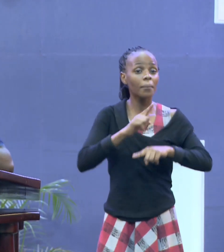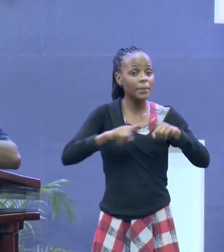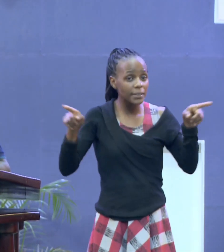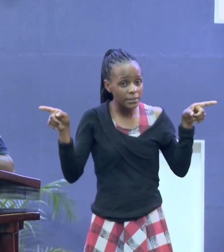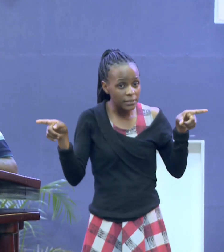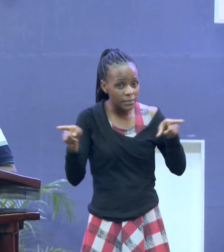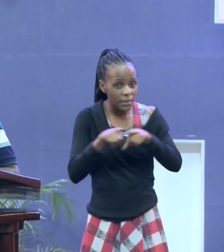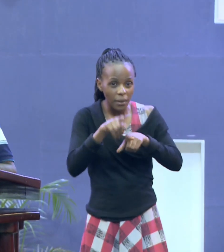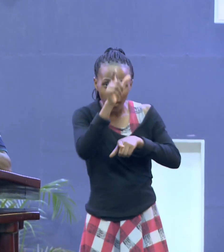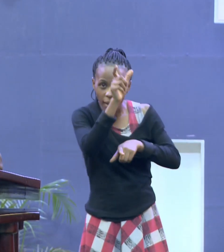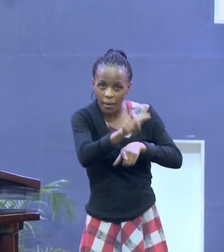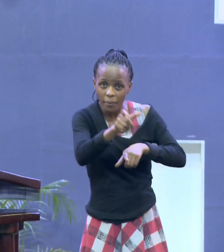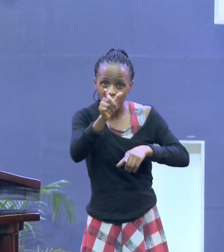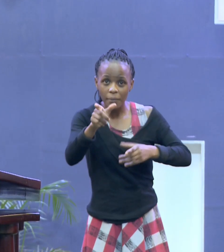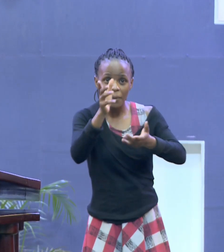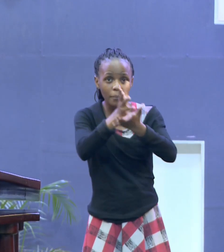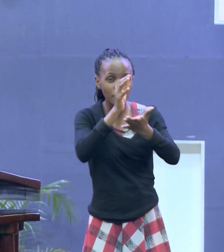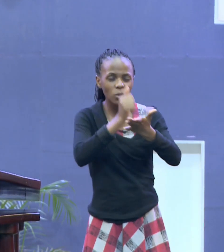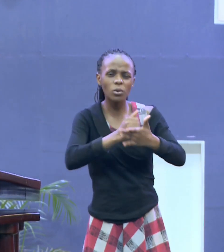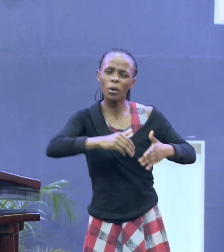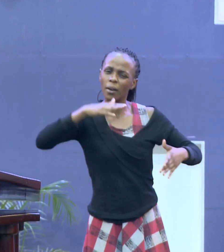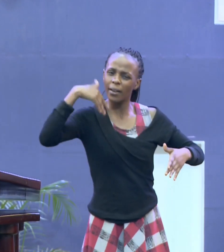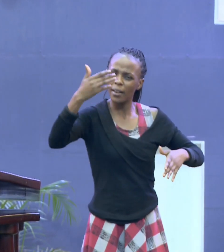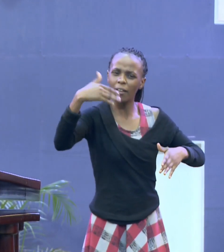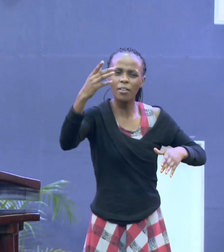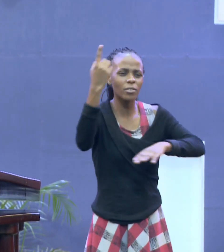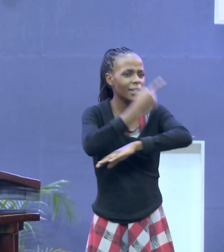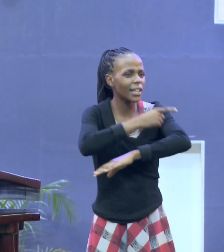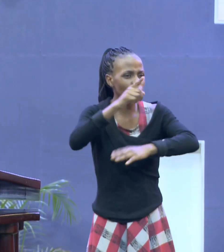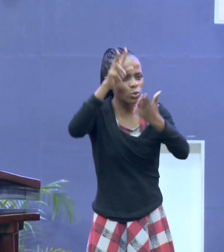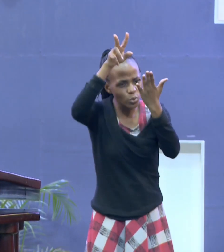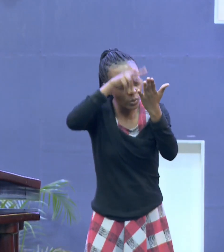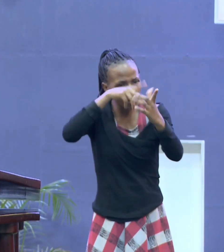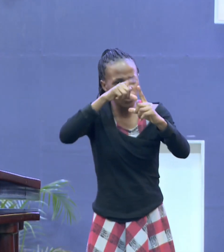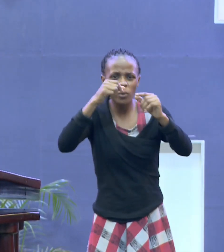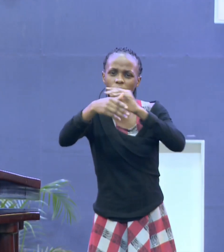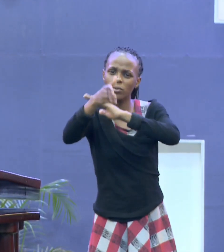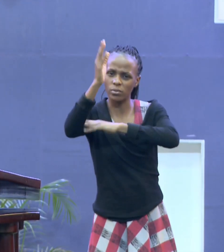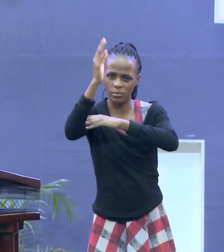also as an individual, because daily you read the word of God, you